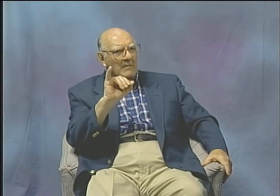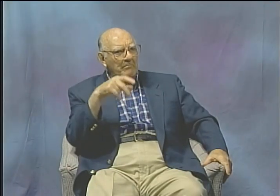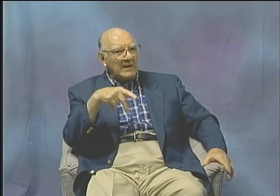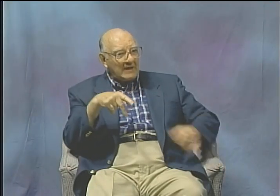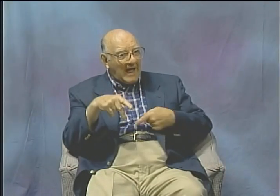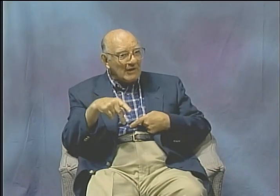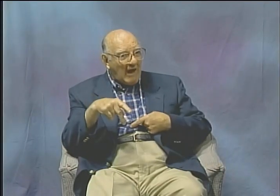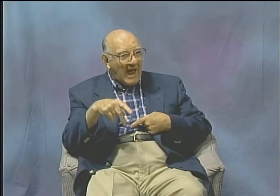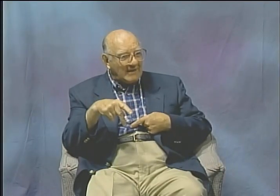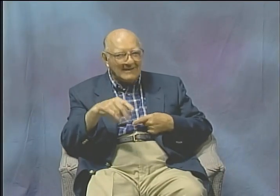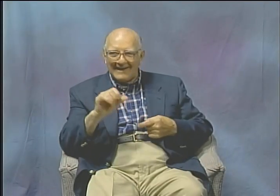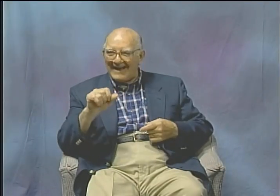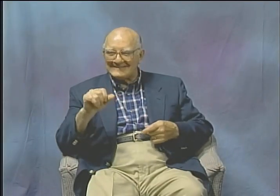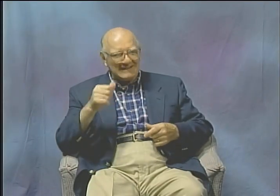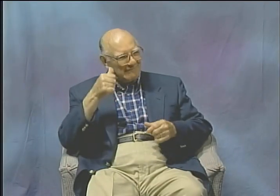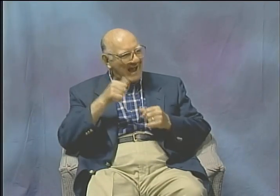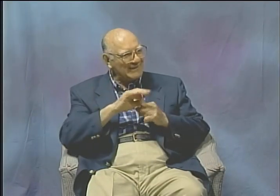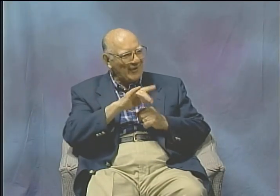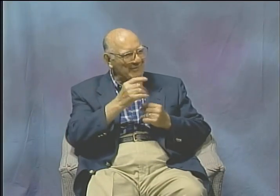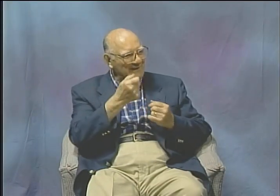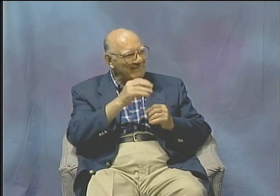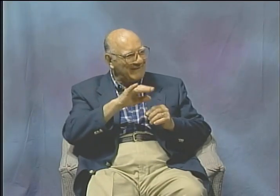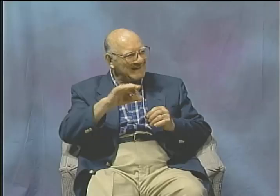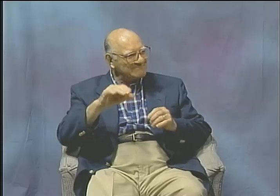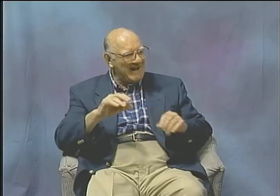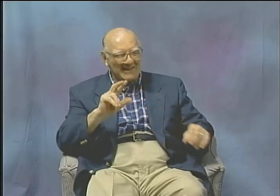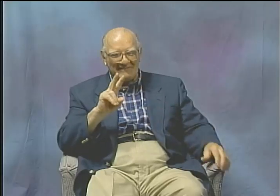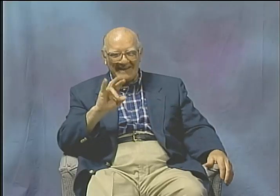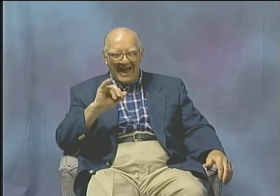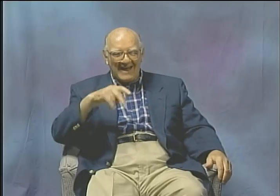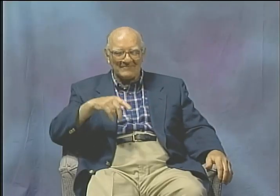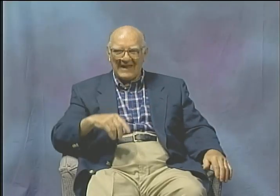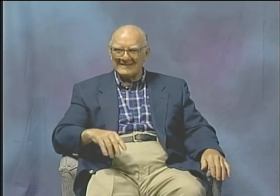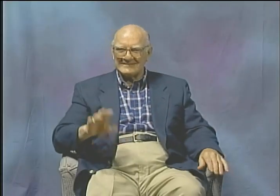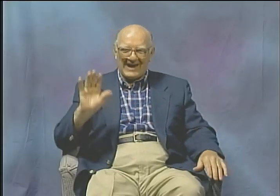V-I-P, that right? Yeah, see, I told him little finger spelling V. I